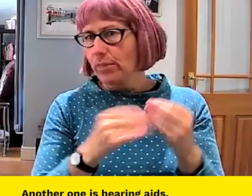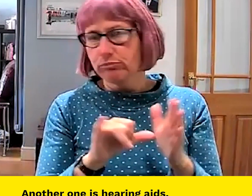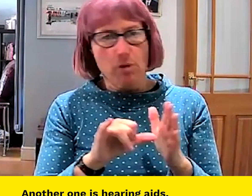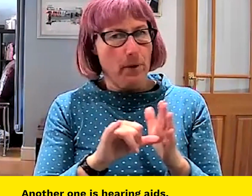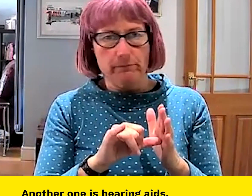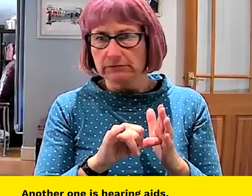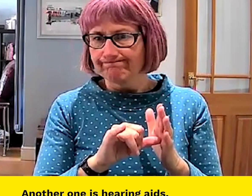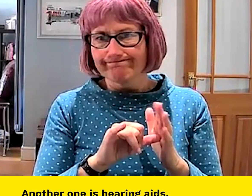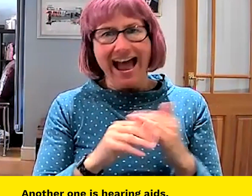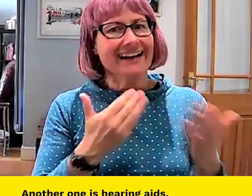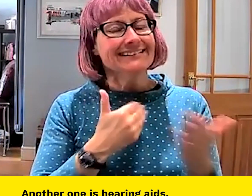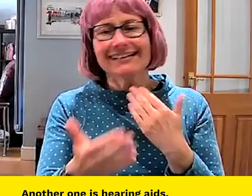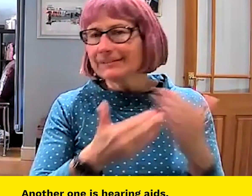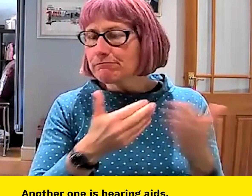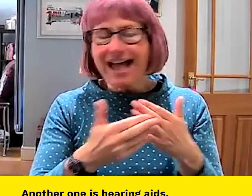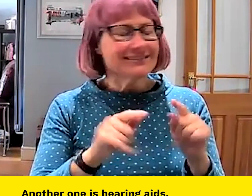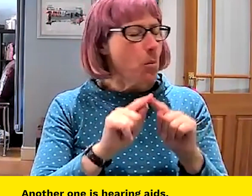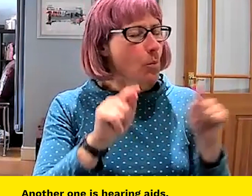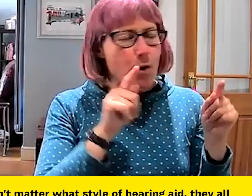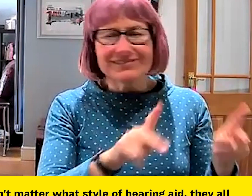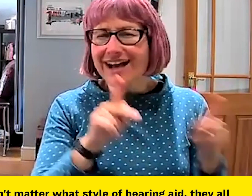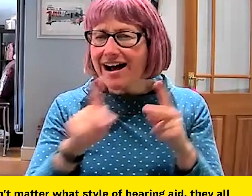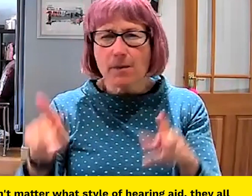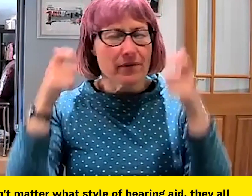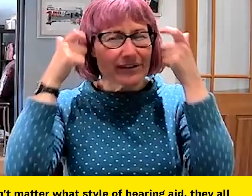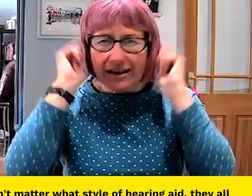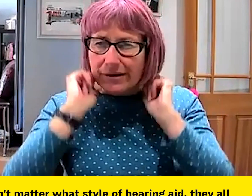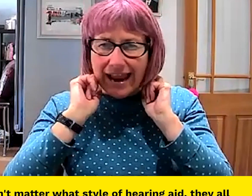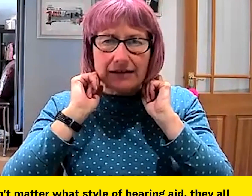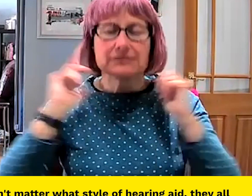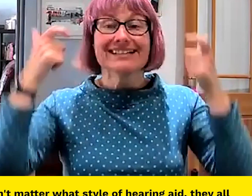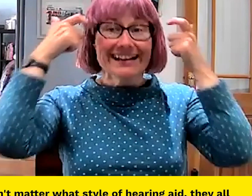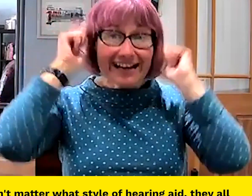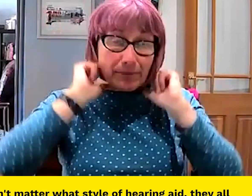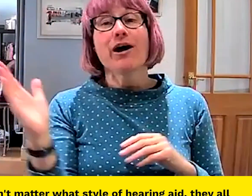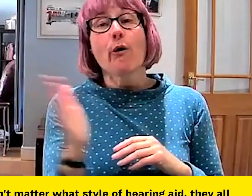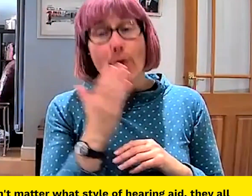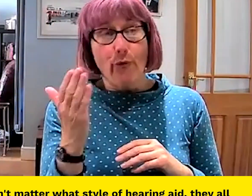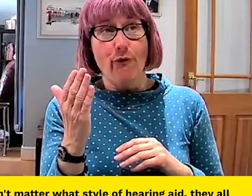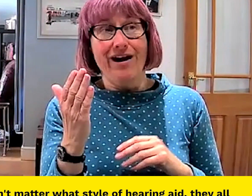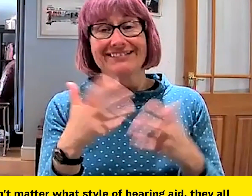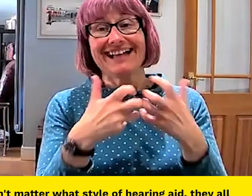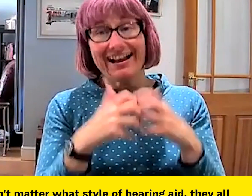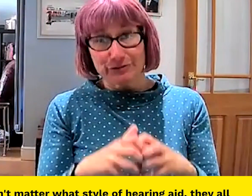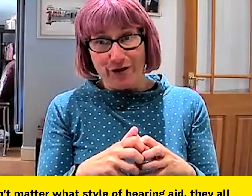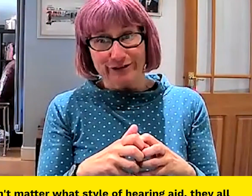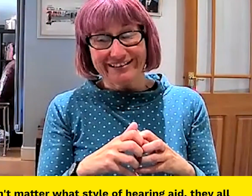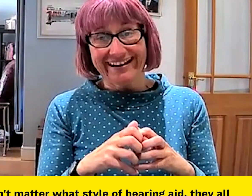don't solve every problem. It doesn't matter what style of hearing aid, they all are a technical